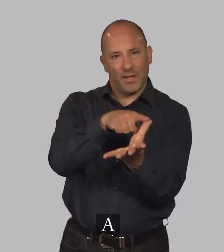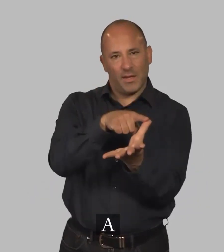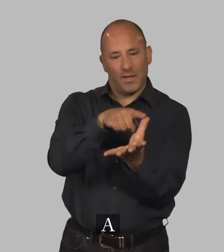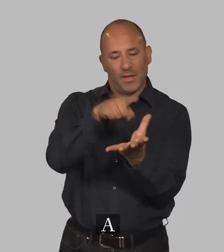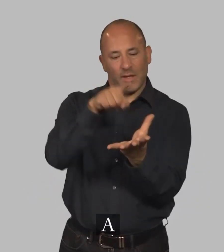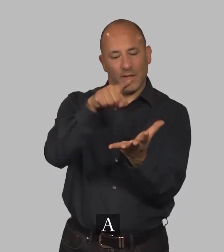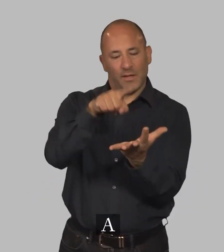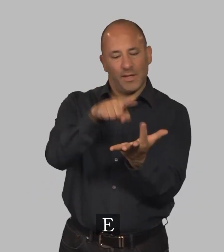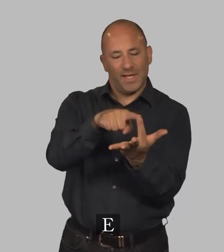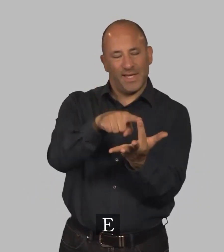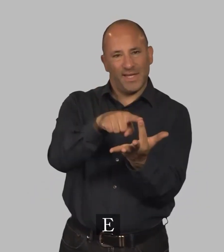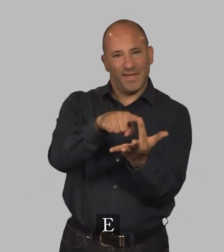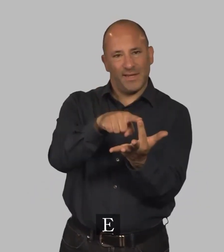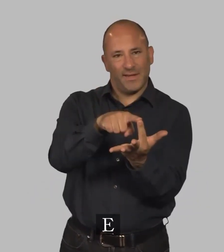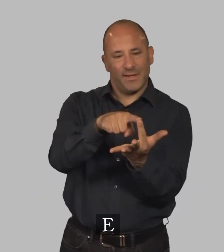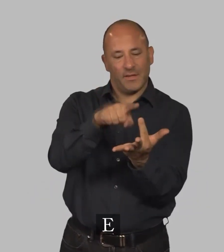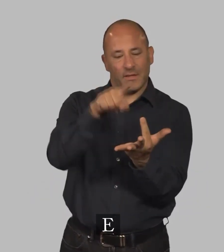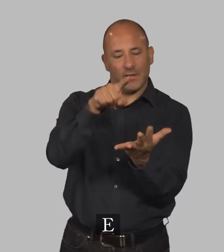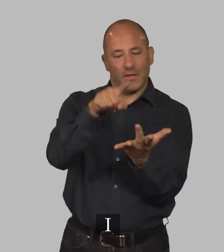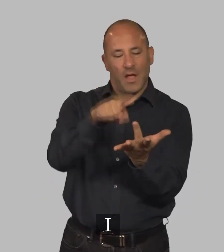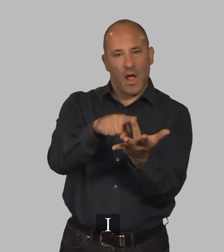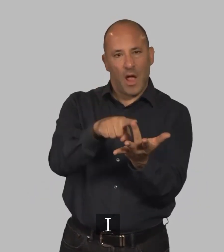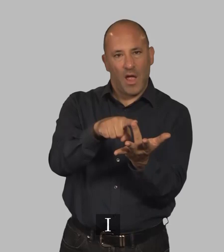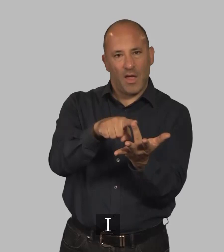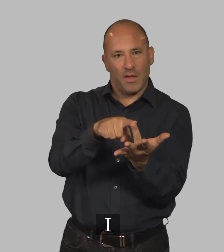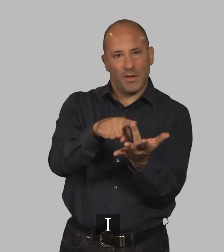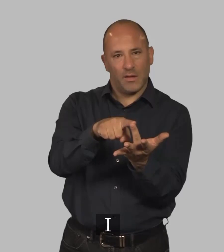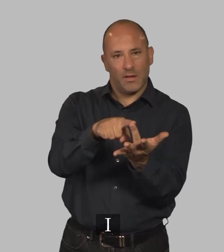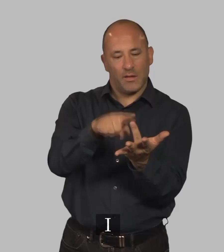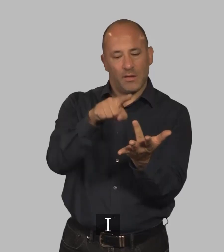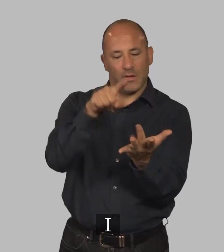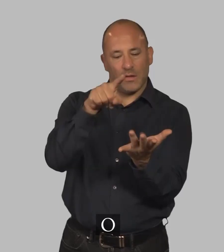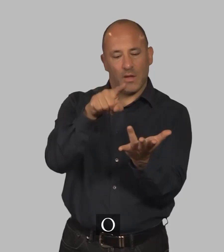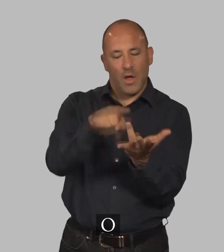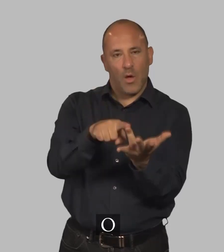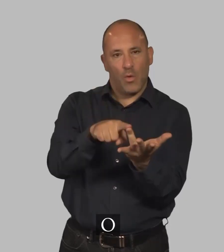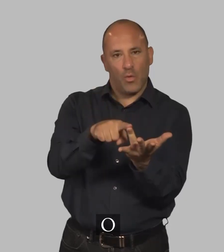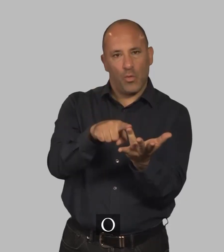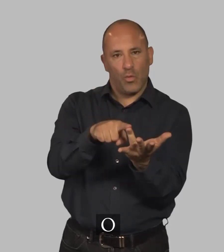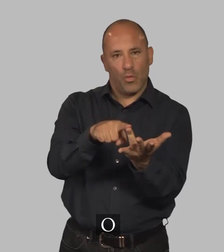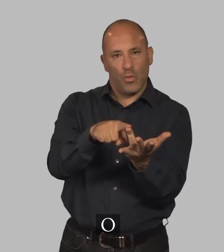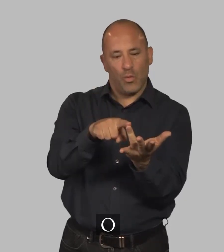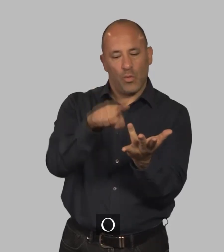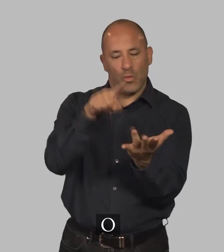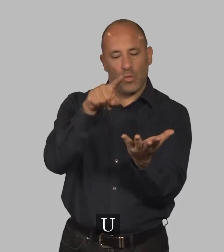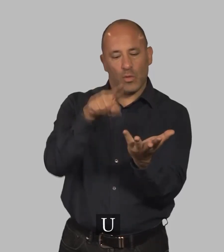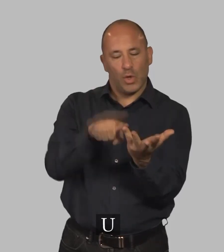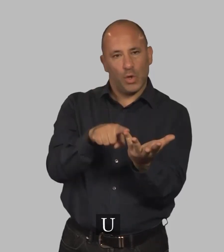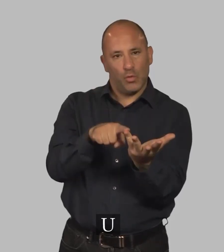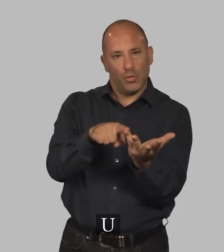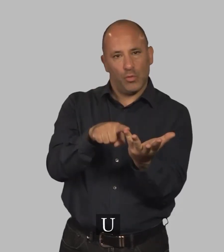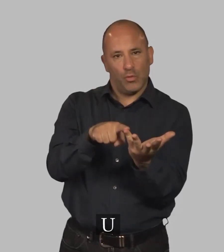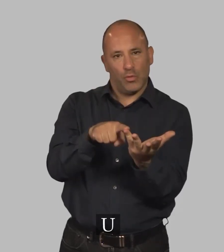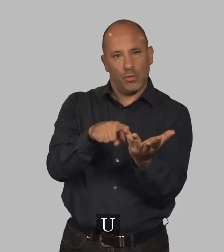A, E, I, O, U,